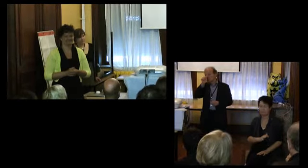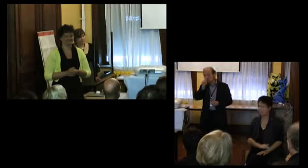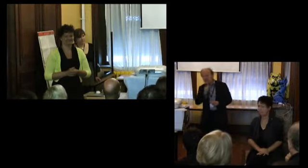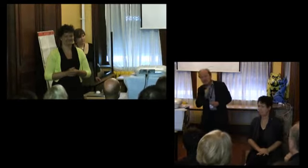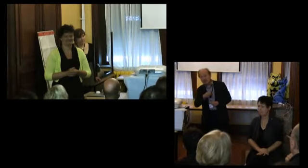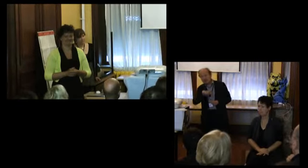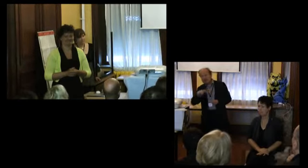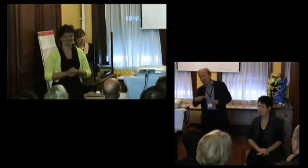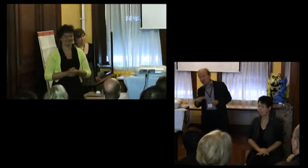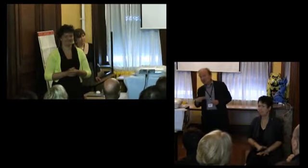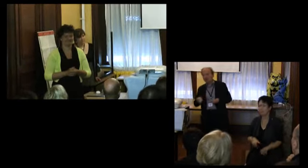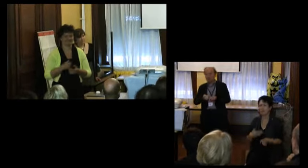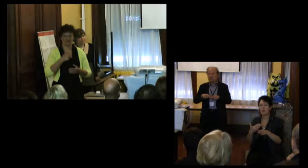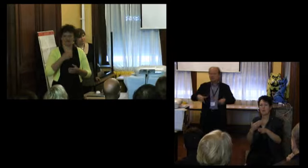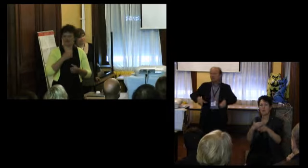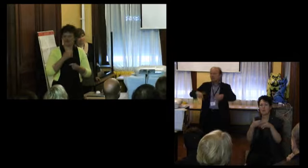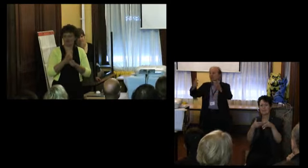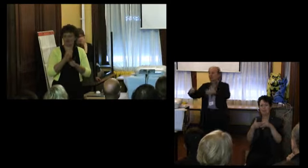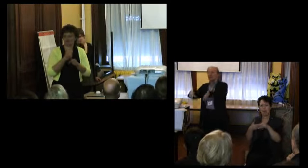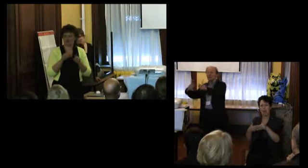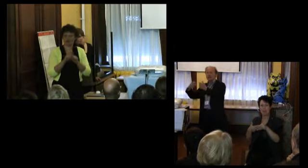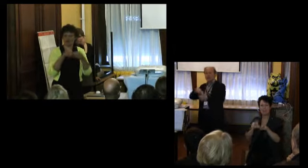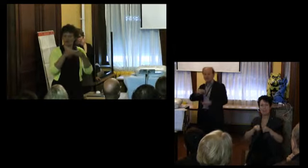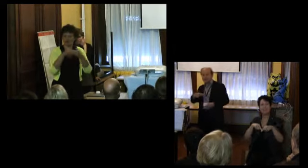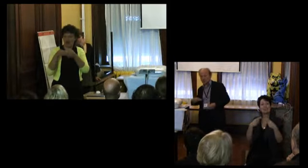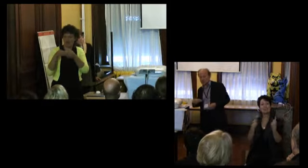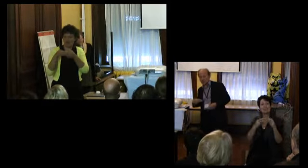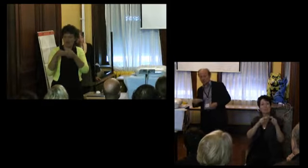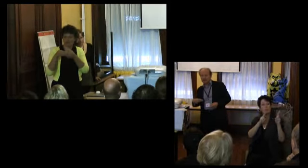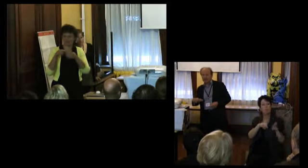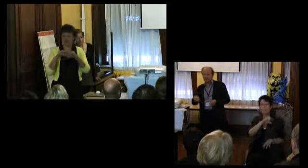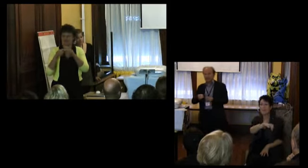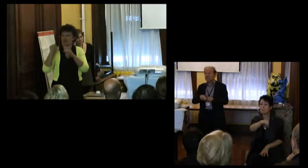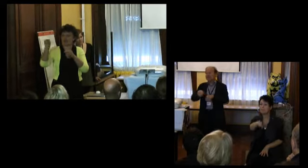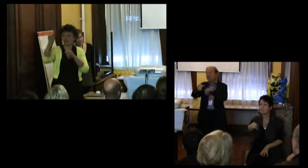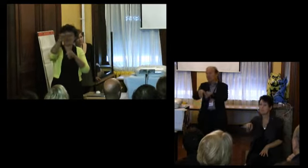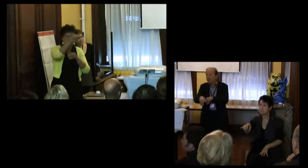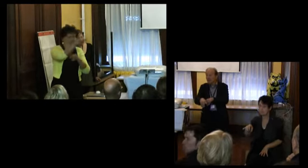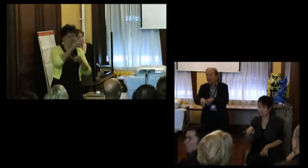I'm working as a guide in different museums and